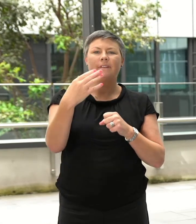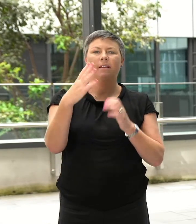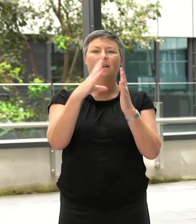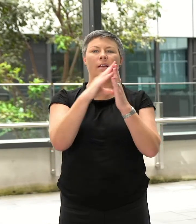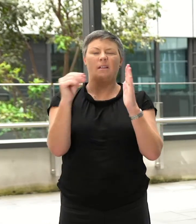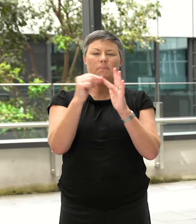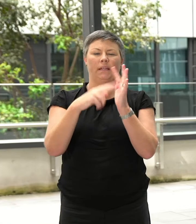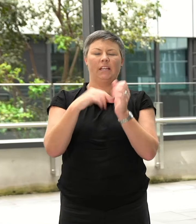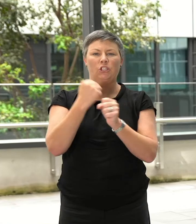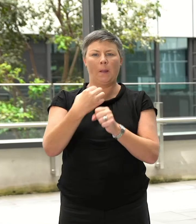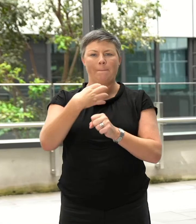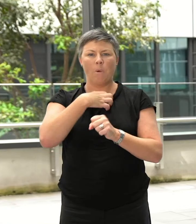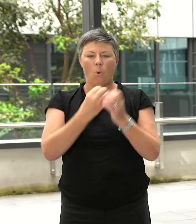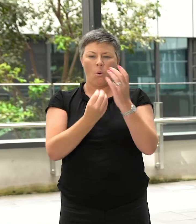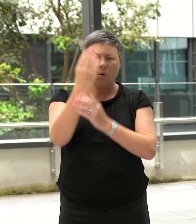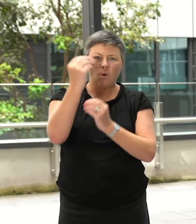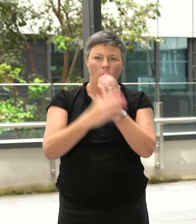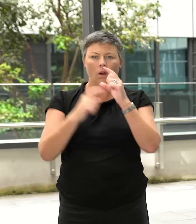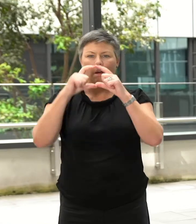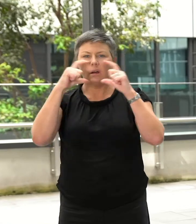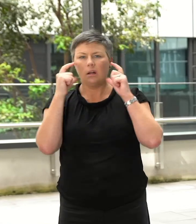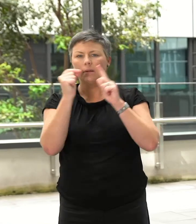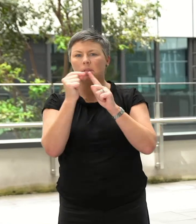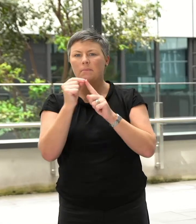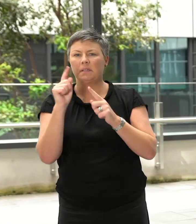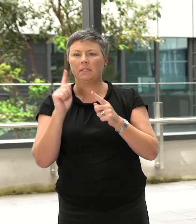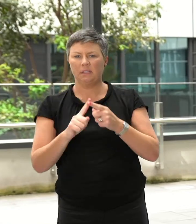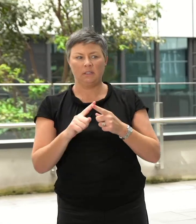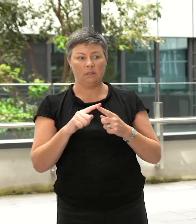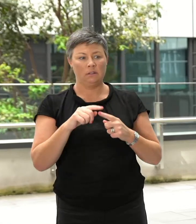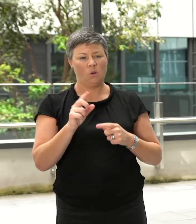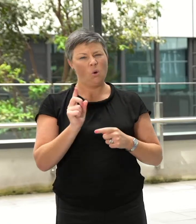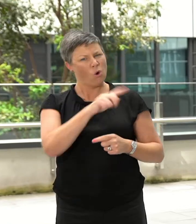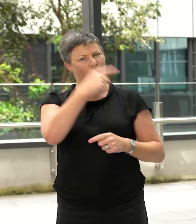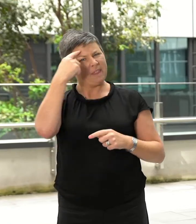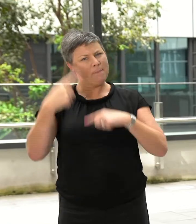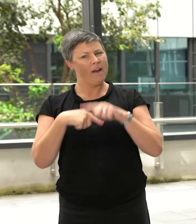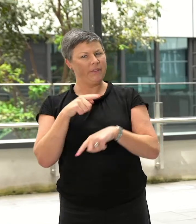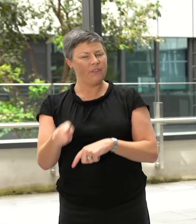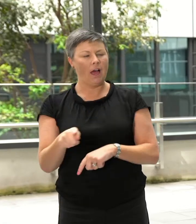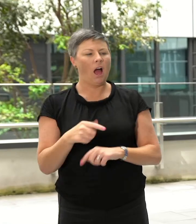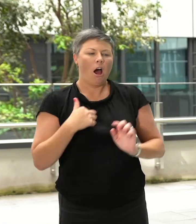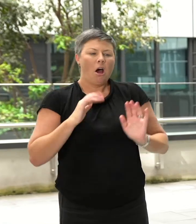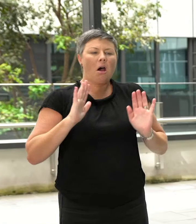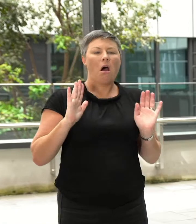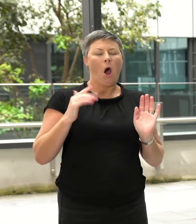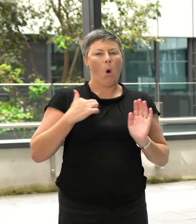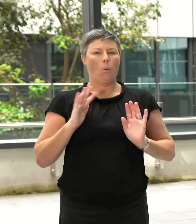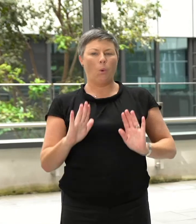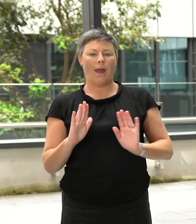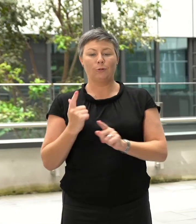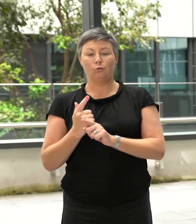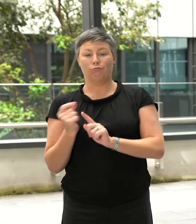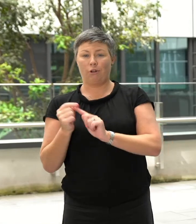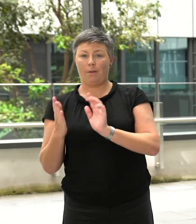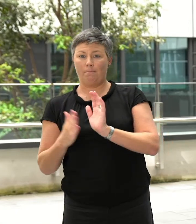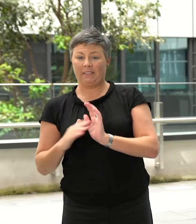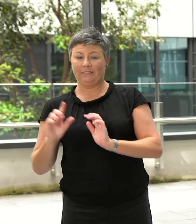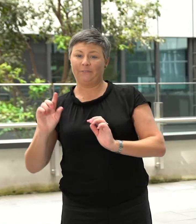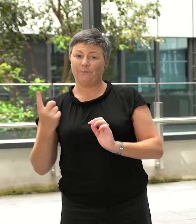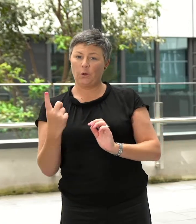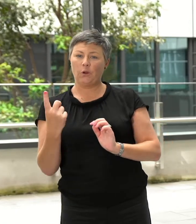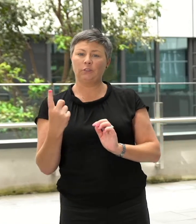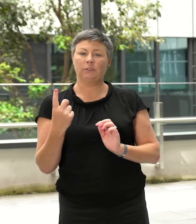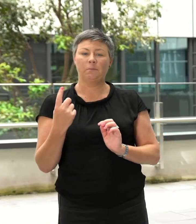Look, I'm going to leave those conversations until after I've spoken further, but we know that there are increasing number of cases in Papua